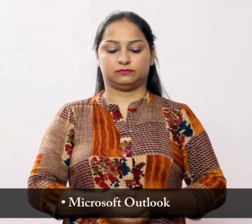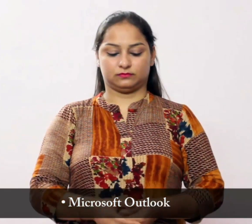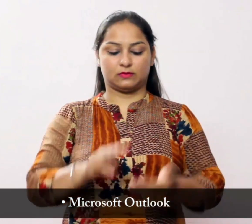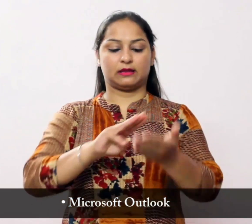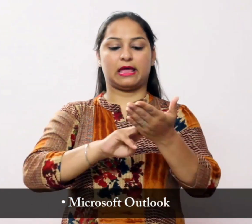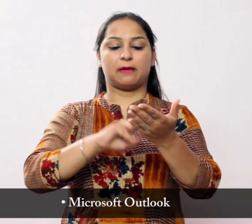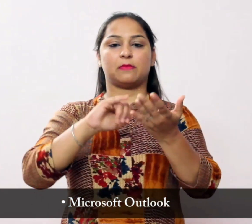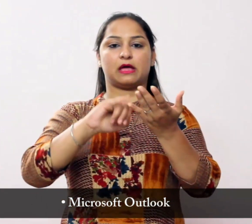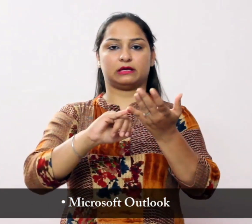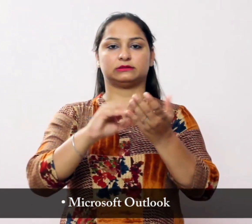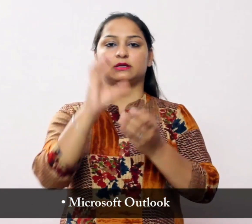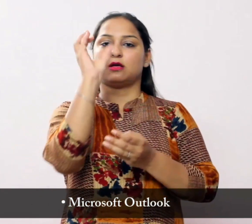Microsoft Outlook,